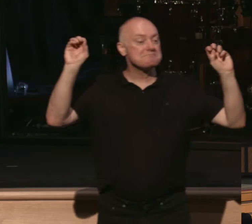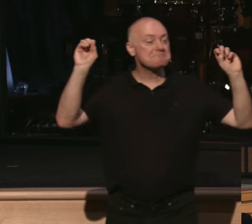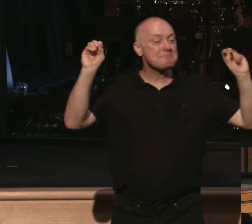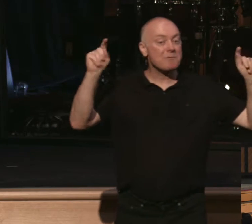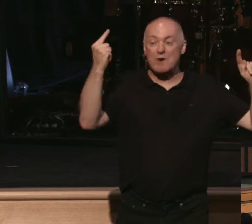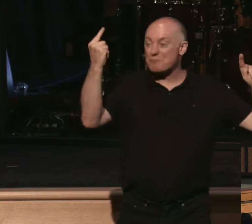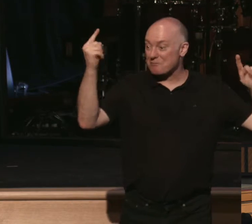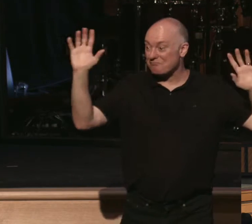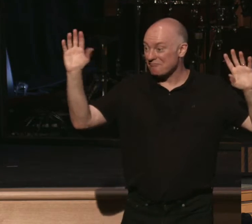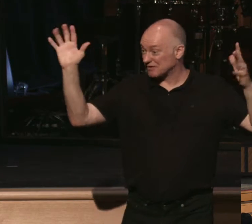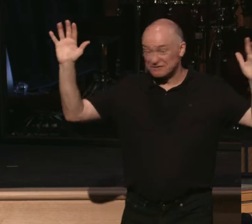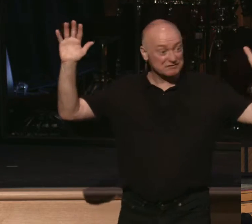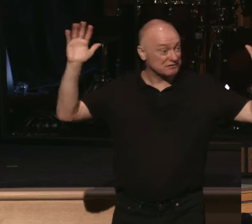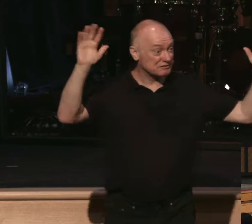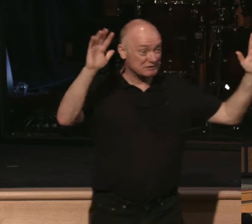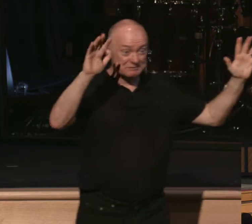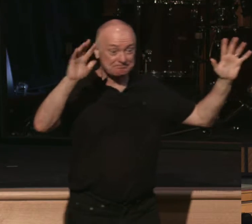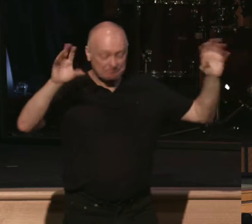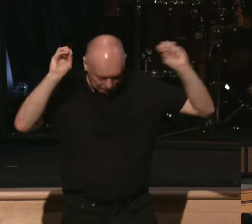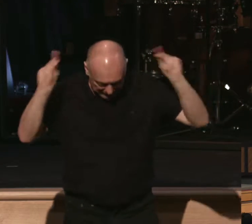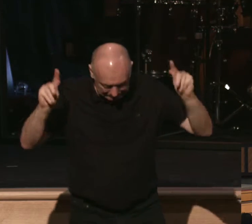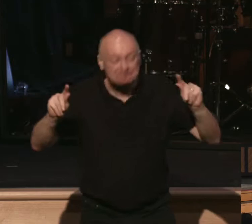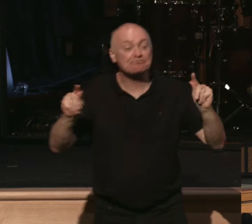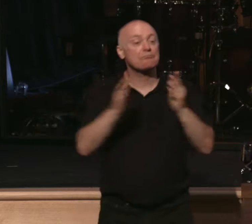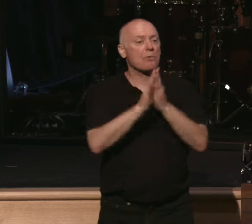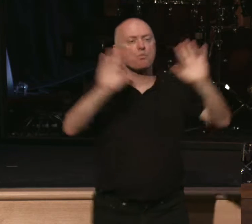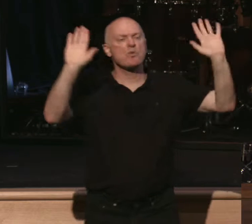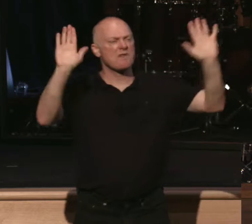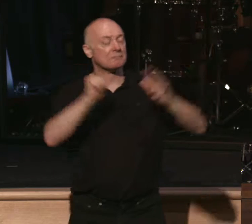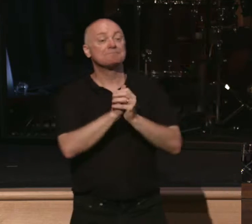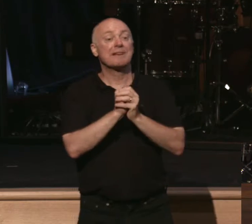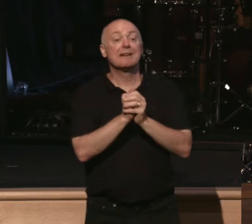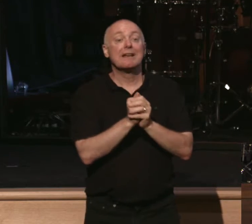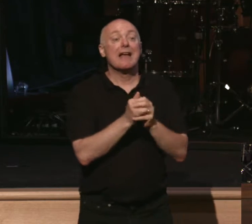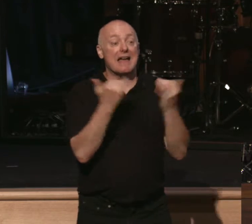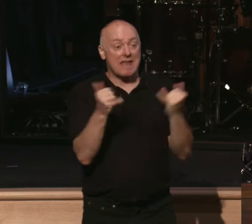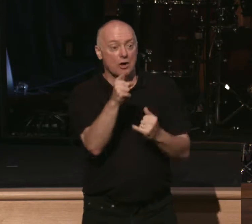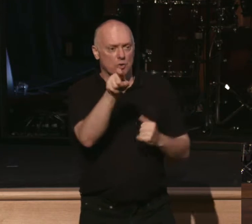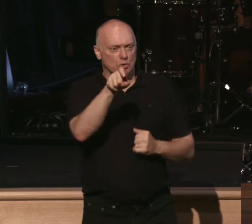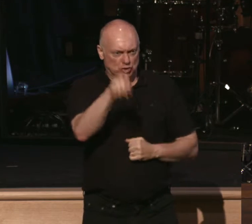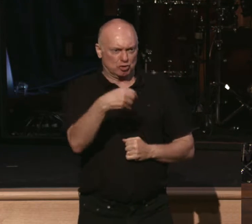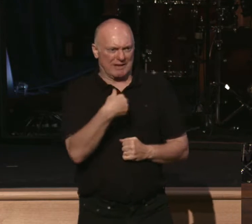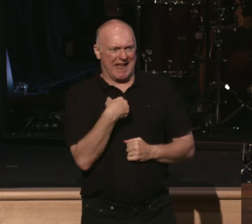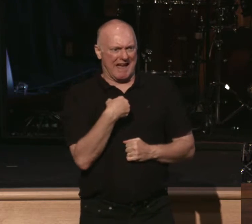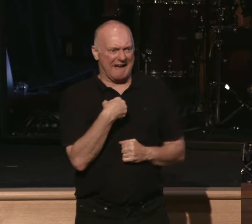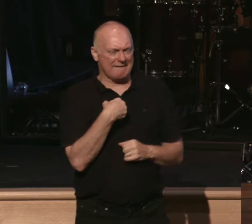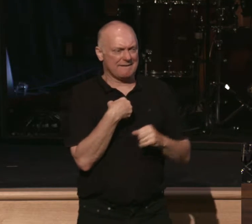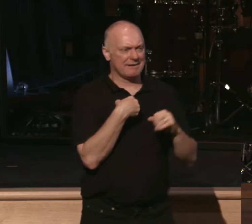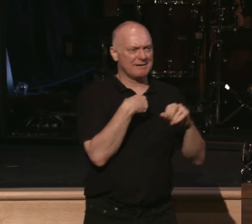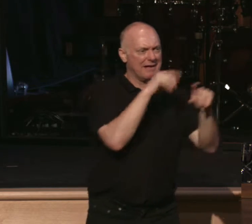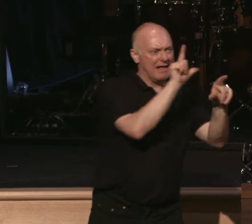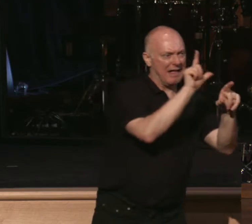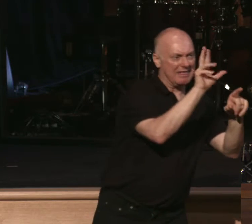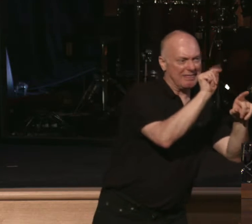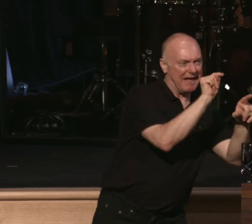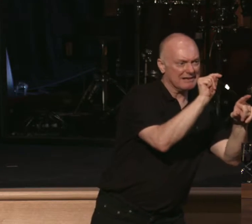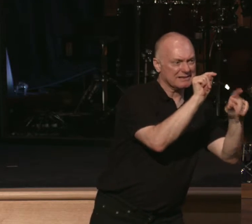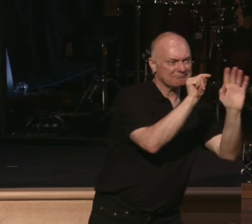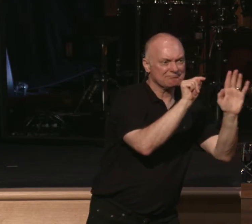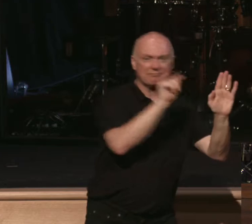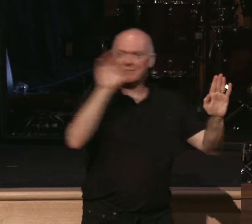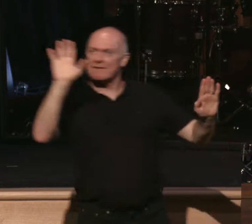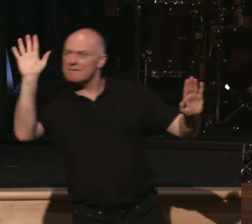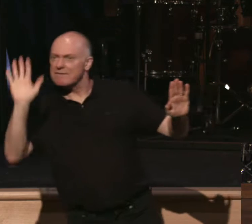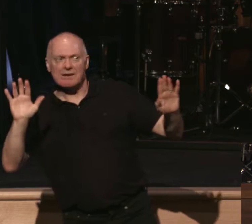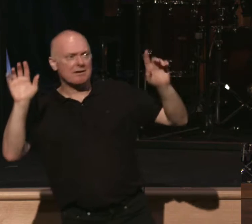and 1. Are we there? Looks like we're there. Okay, great. So what we should have in this section on the lust and fear connection sheet is we have the